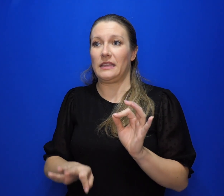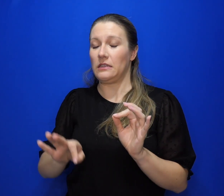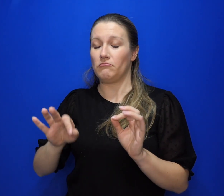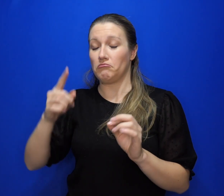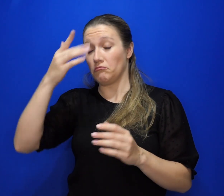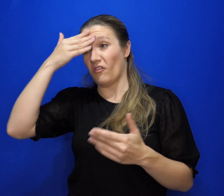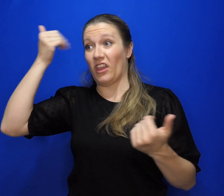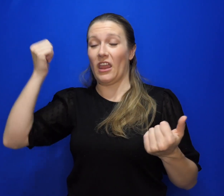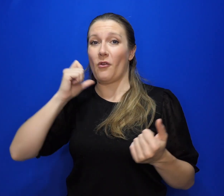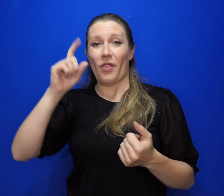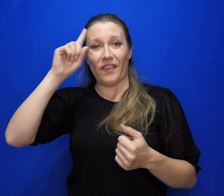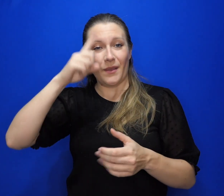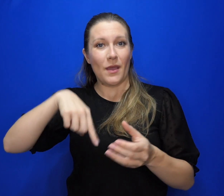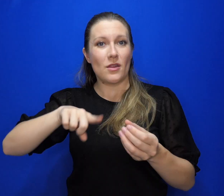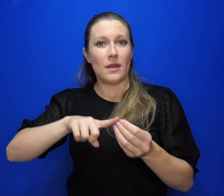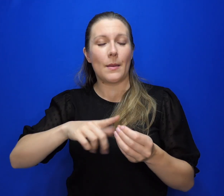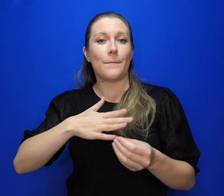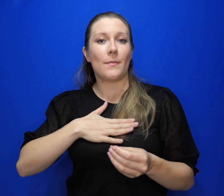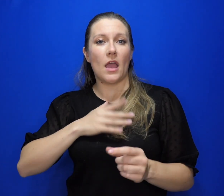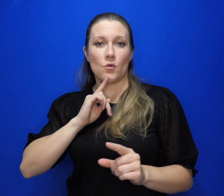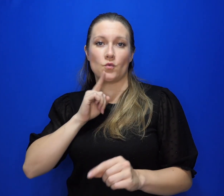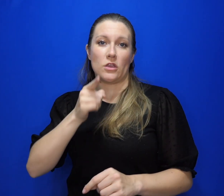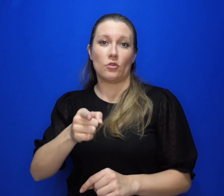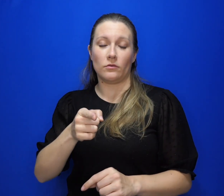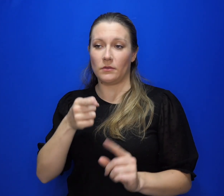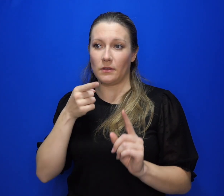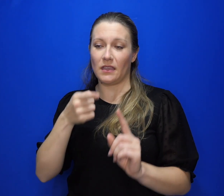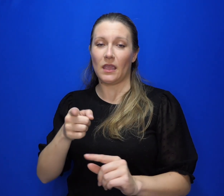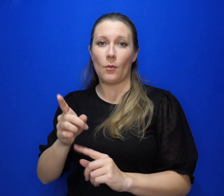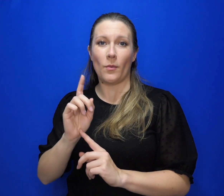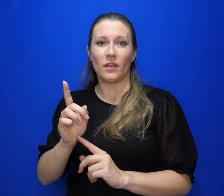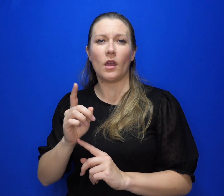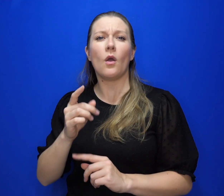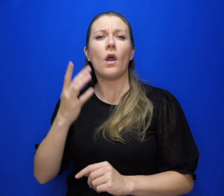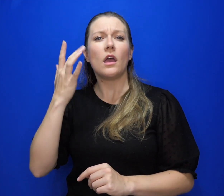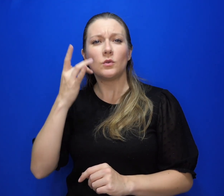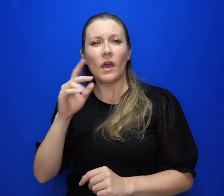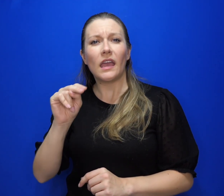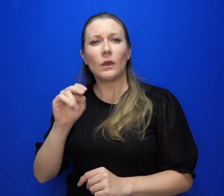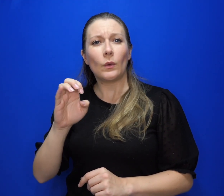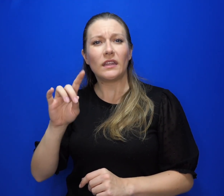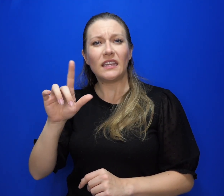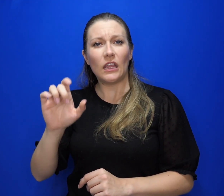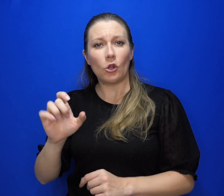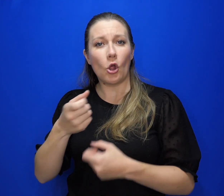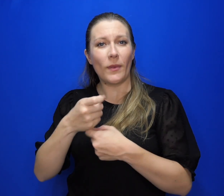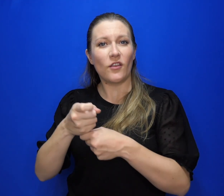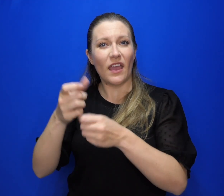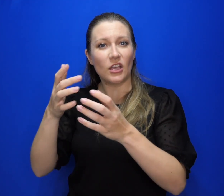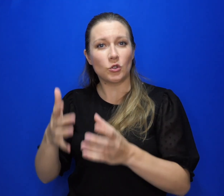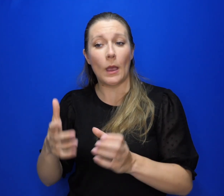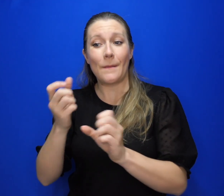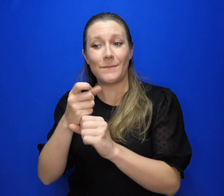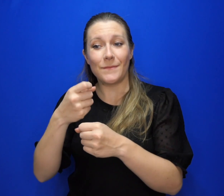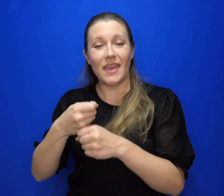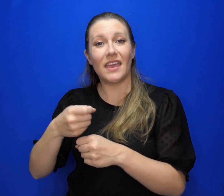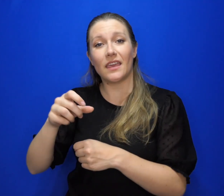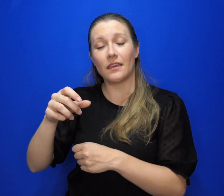flummoxed and you just don't think of things. My real, like, sticking point was, why would a needle manufacturer make a needle